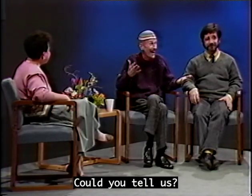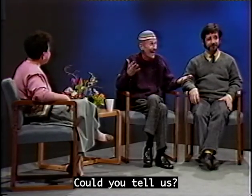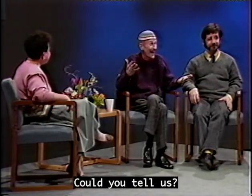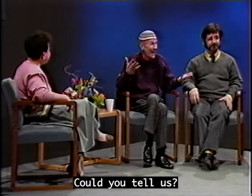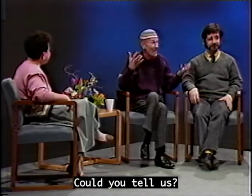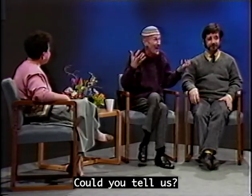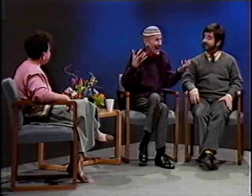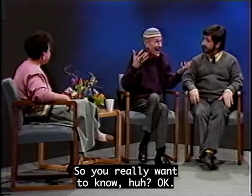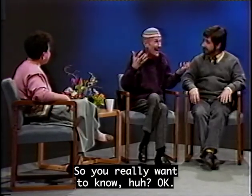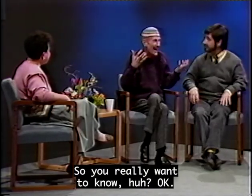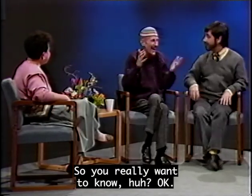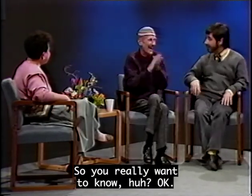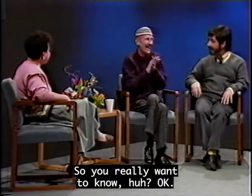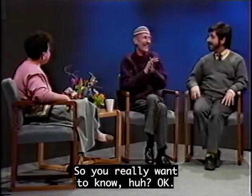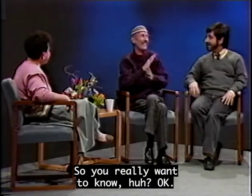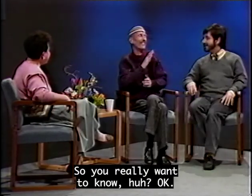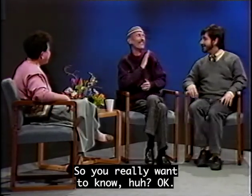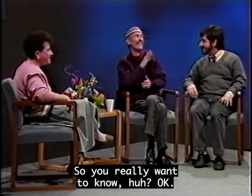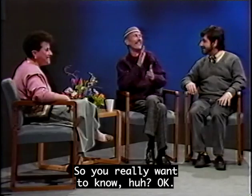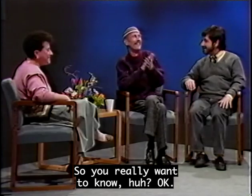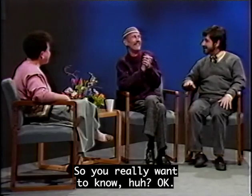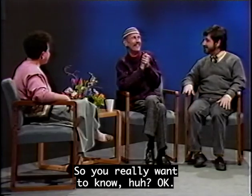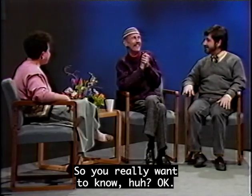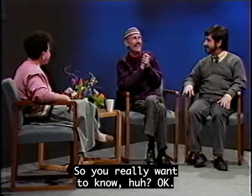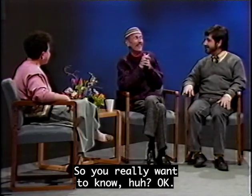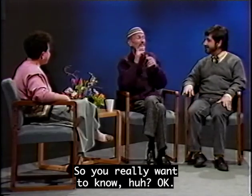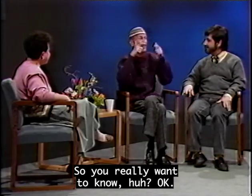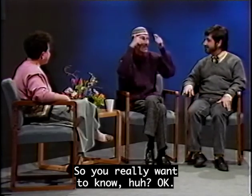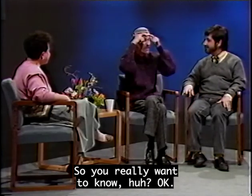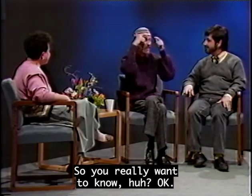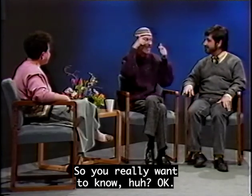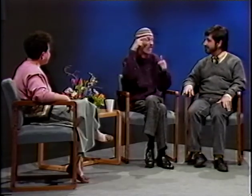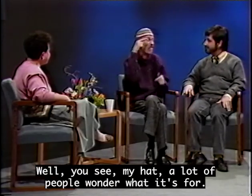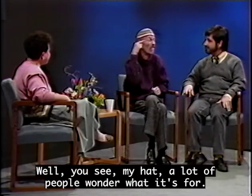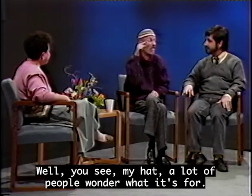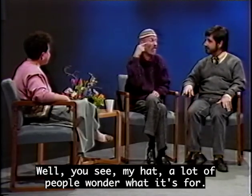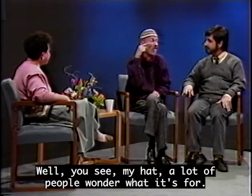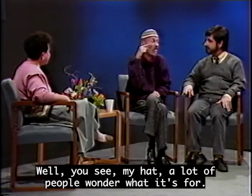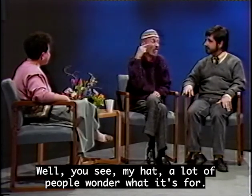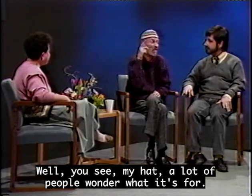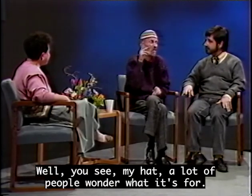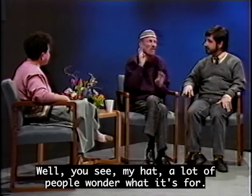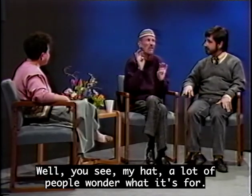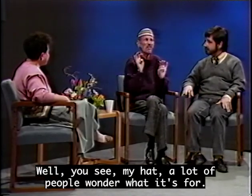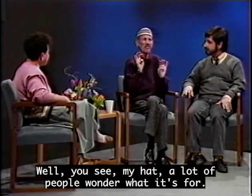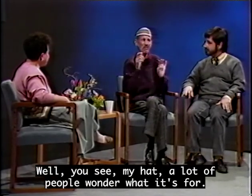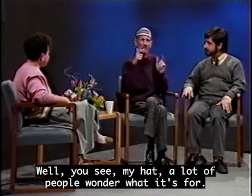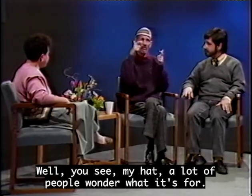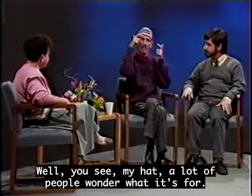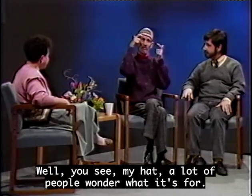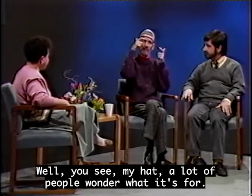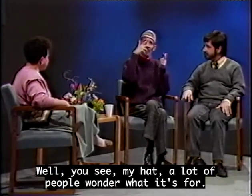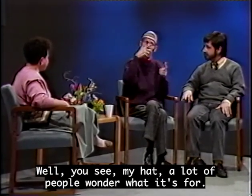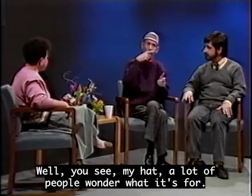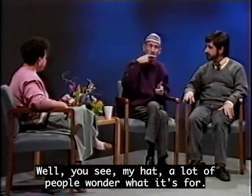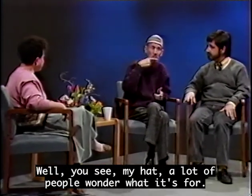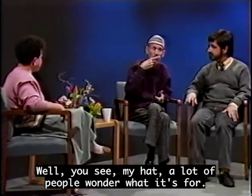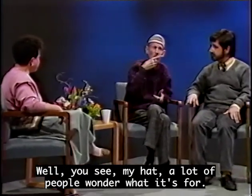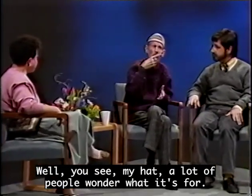us? So you really want to know, huh? Okay. Well, you see, my hat, a lot of people wonder what it's for.